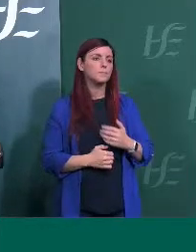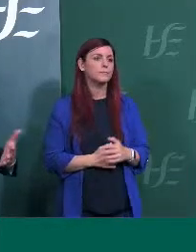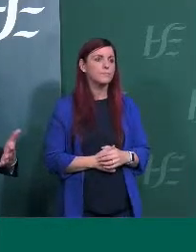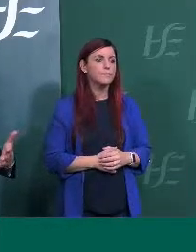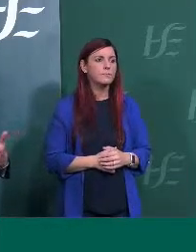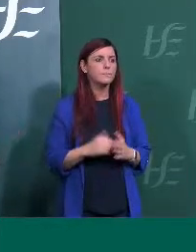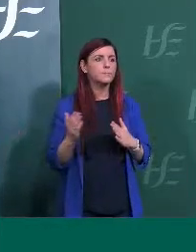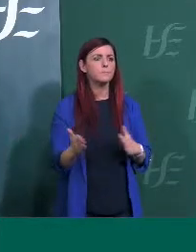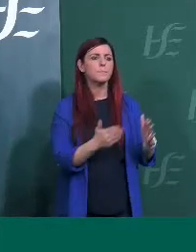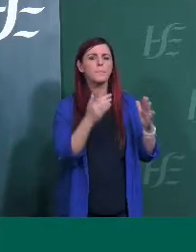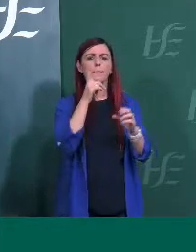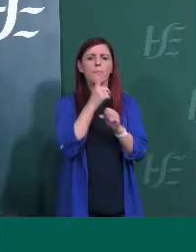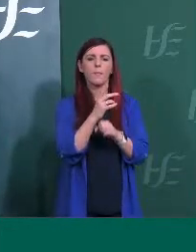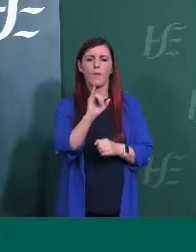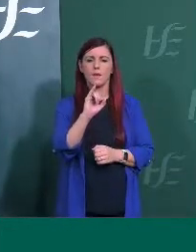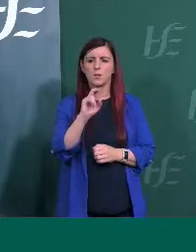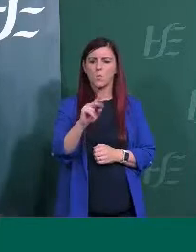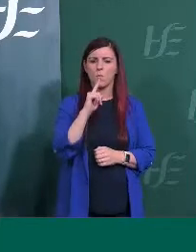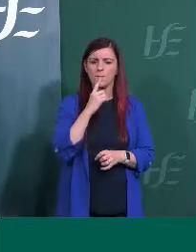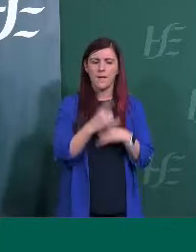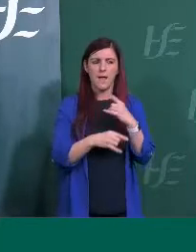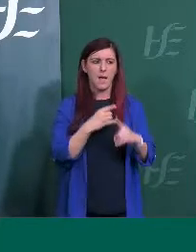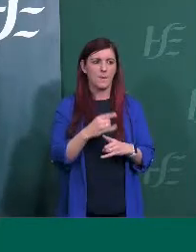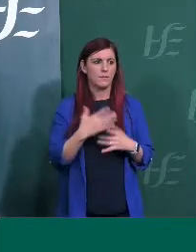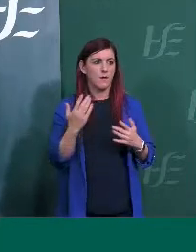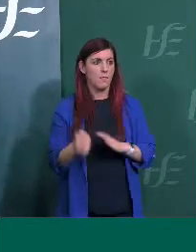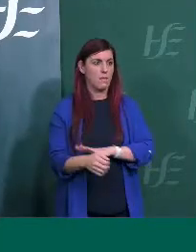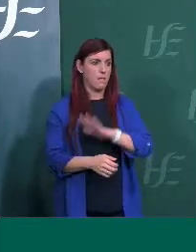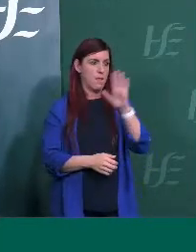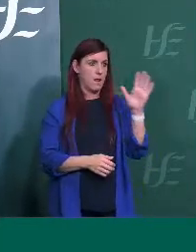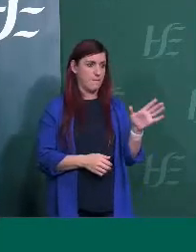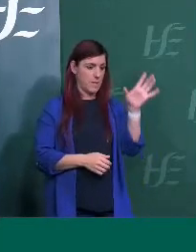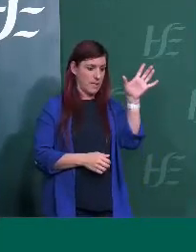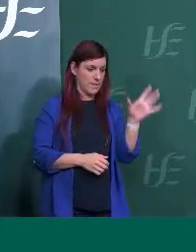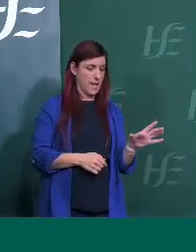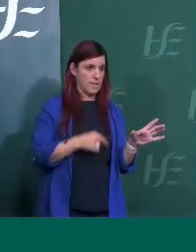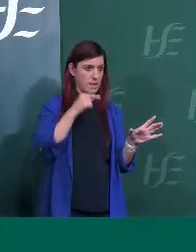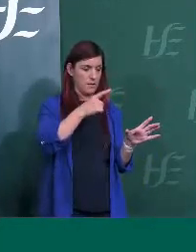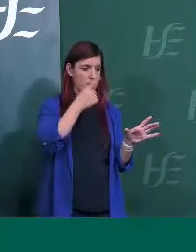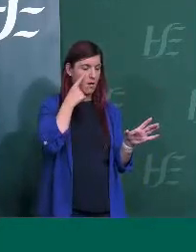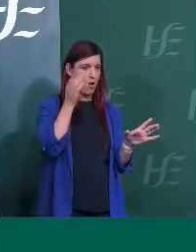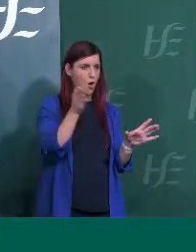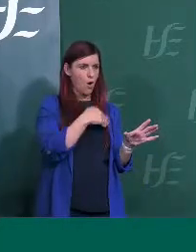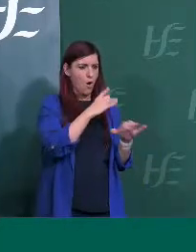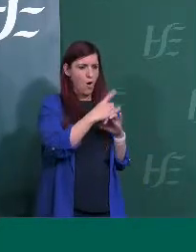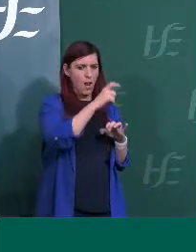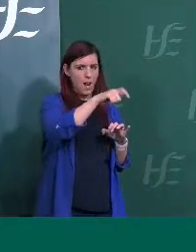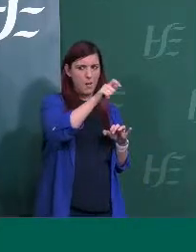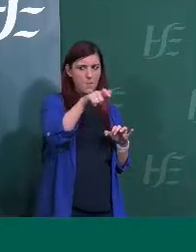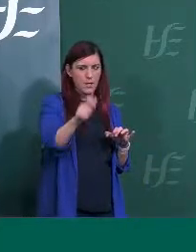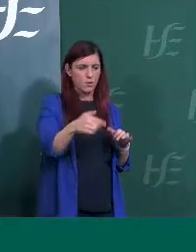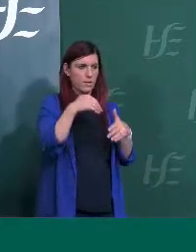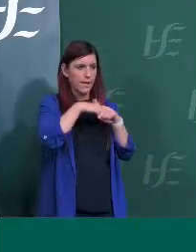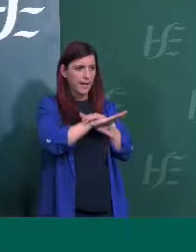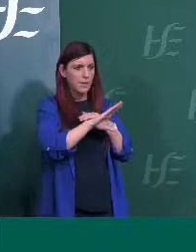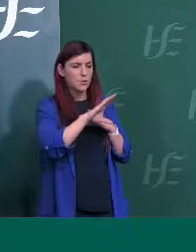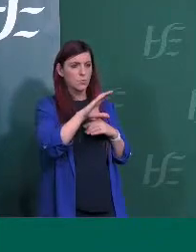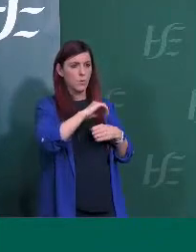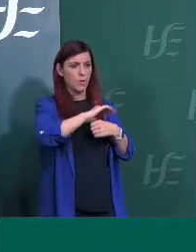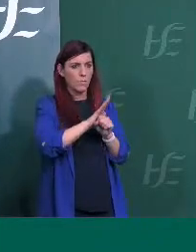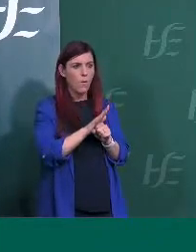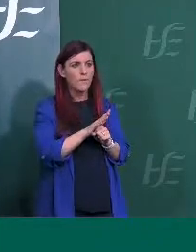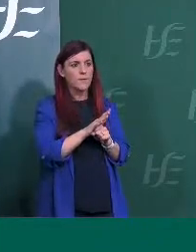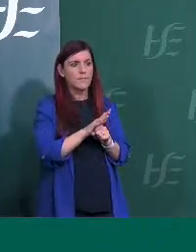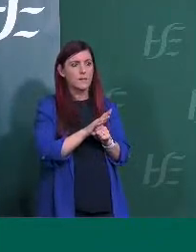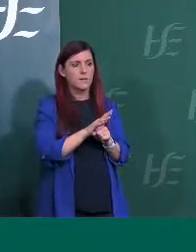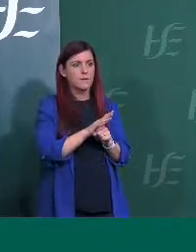Looking at intensive care, what's the profile? Well, on the left-hand side, we looked at all patients admitted with COVID to our intensive